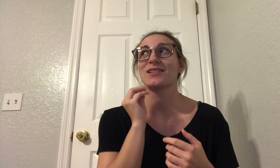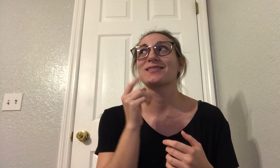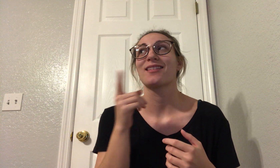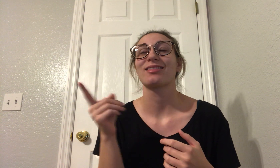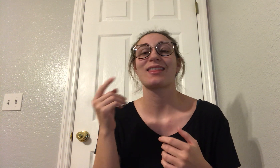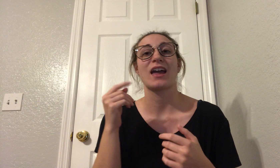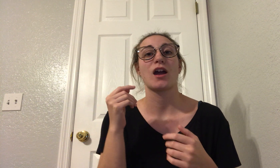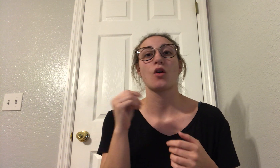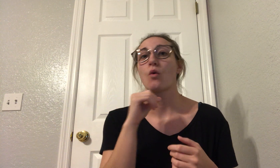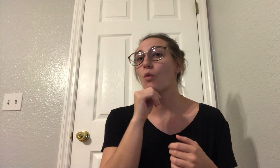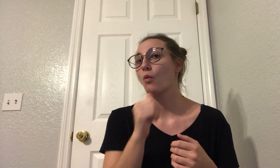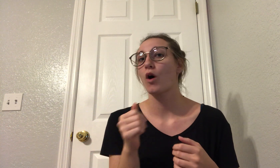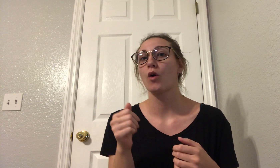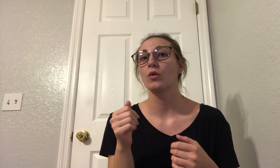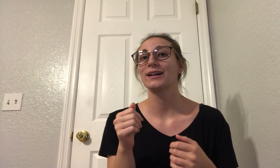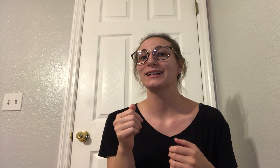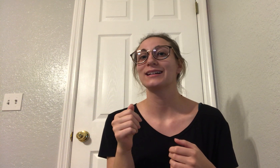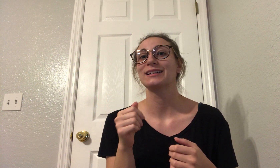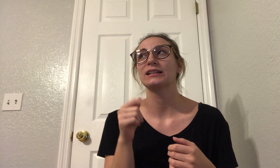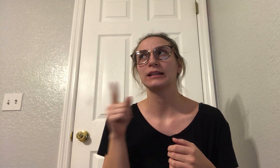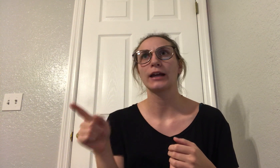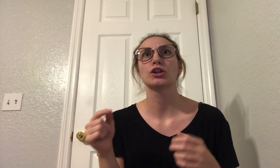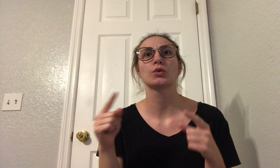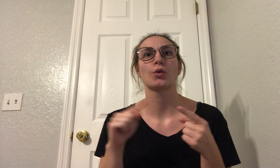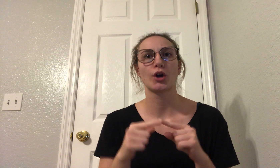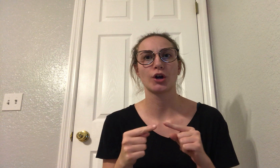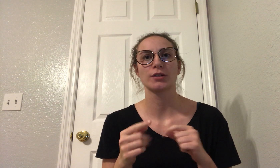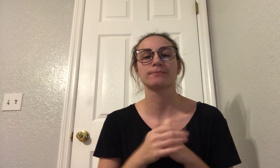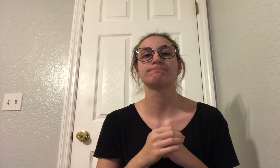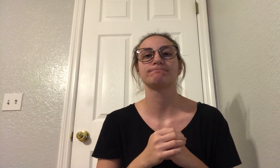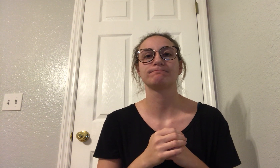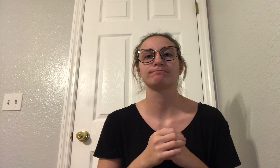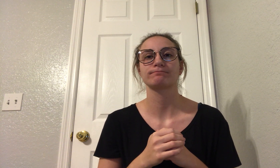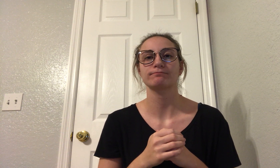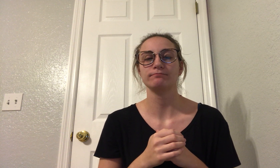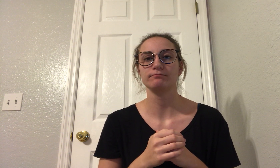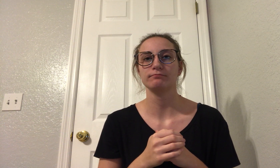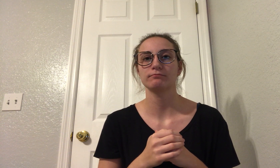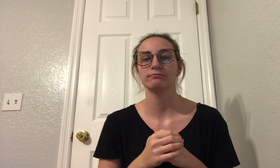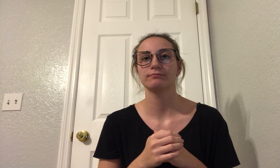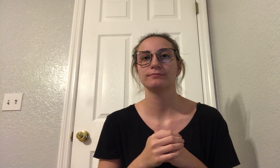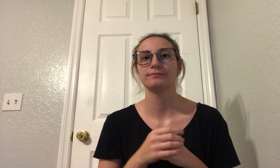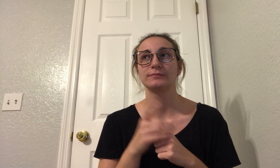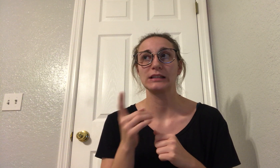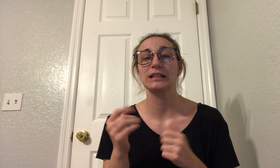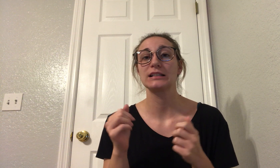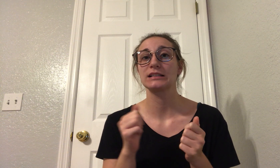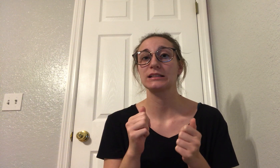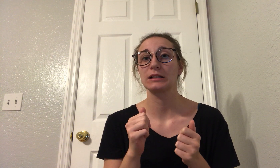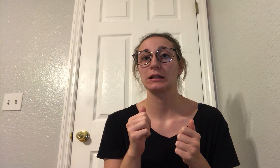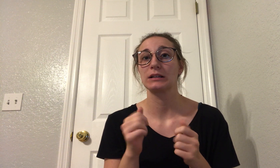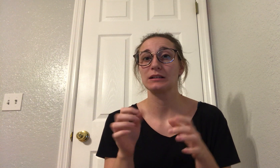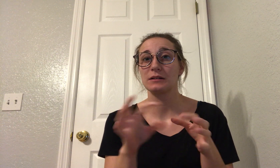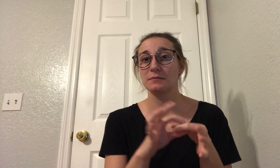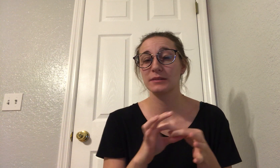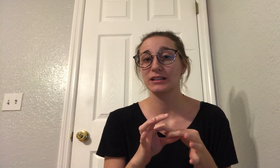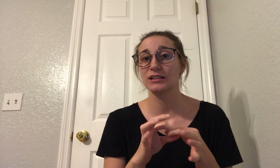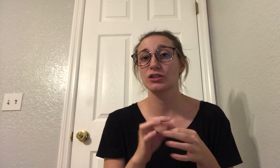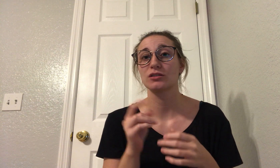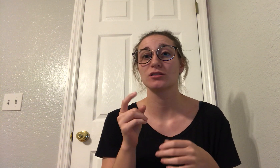to leave it real simple for this show. But this ties in, again, killing 2 birds with 1 stone. Meditation, you